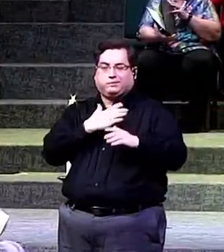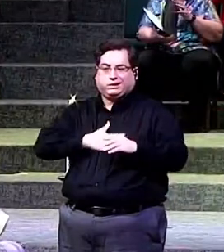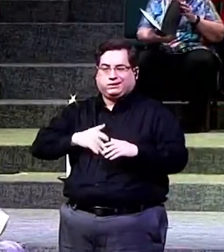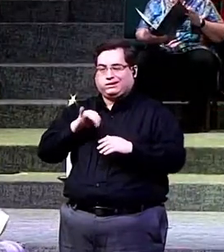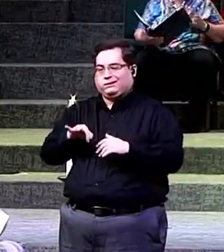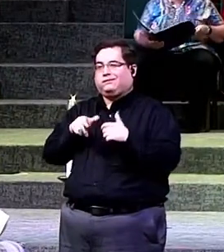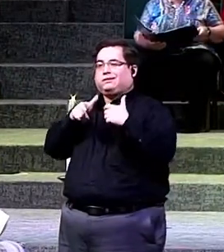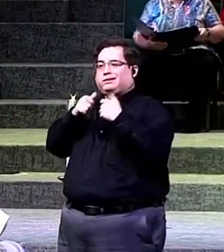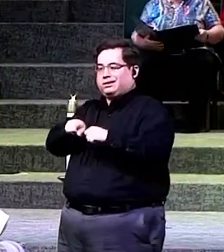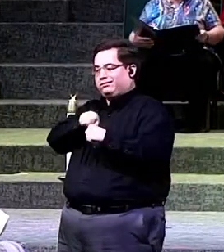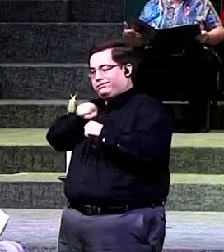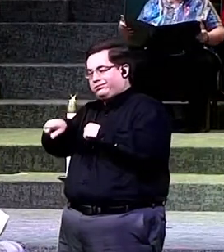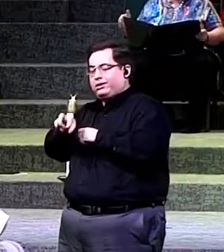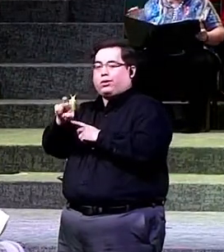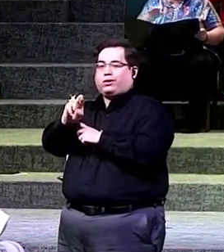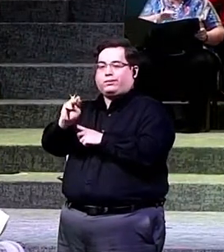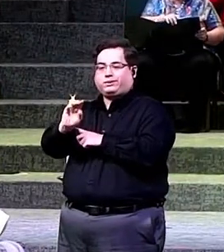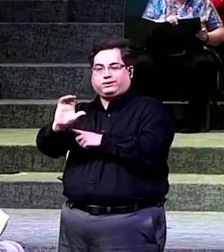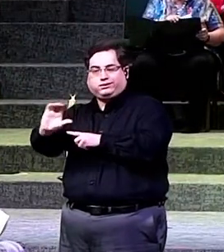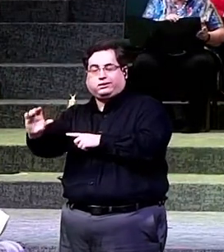text RMCC to